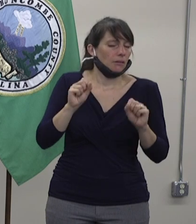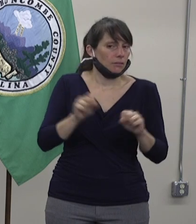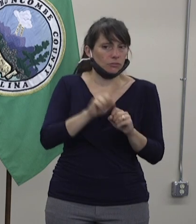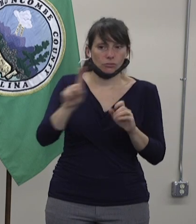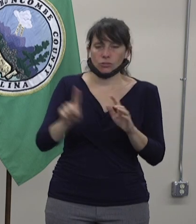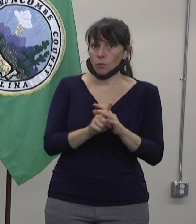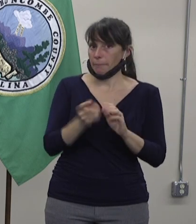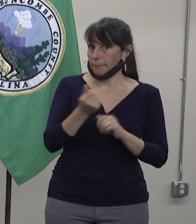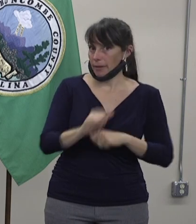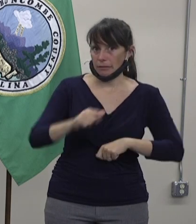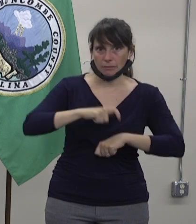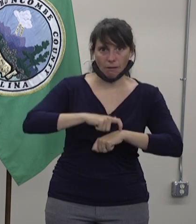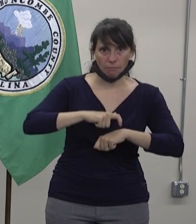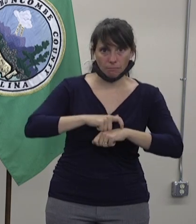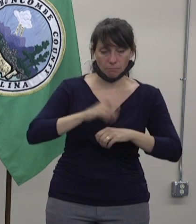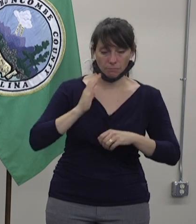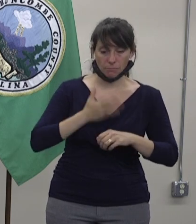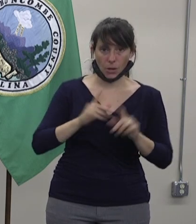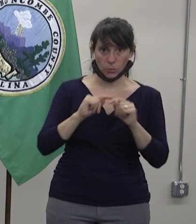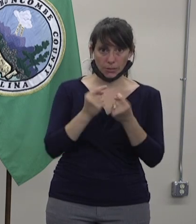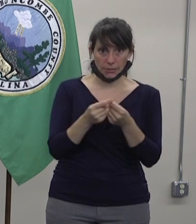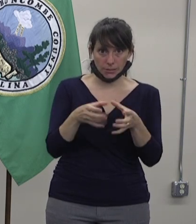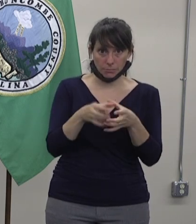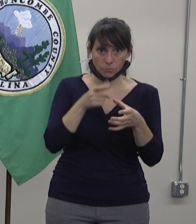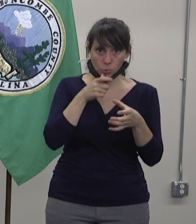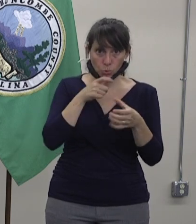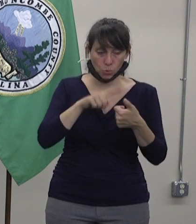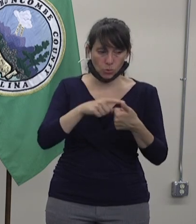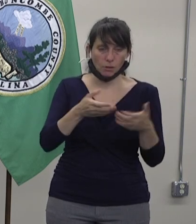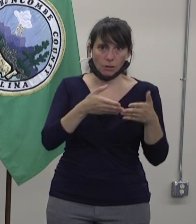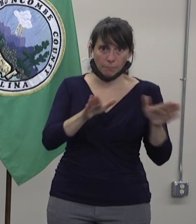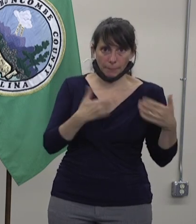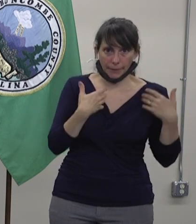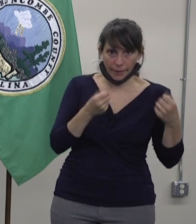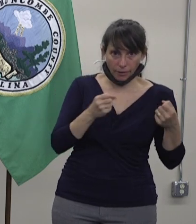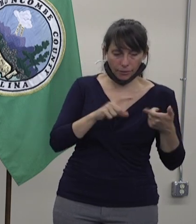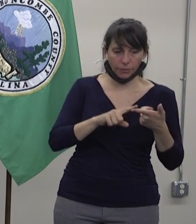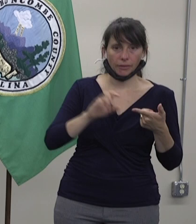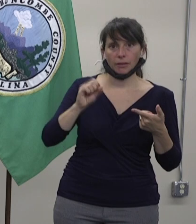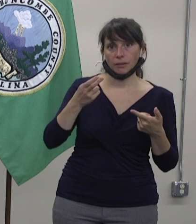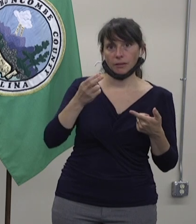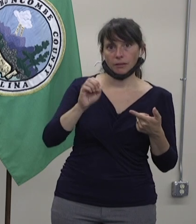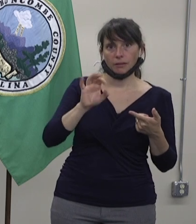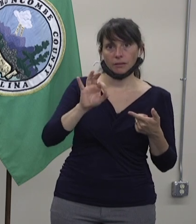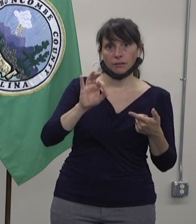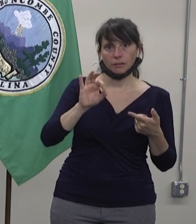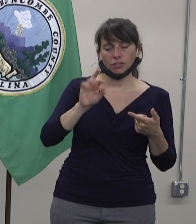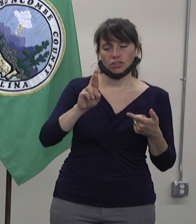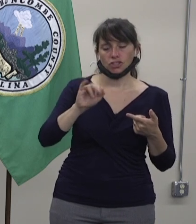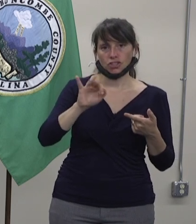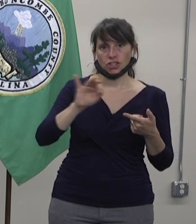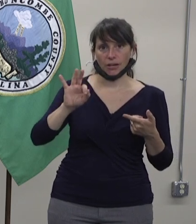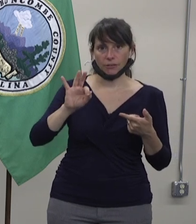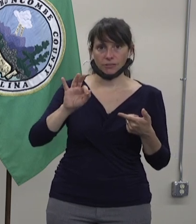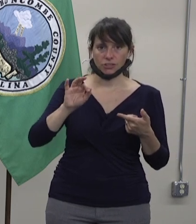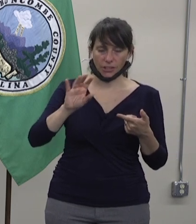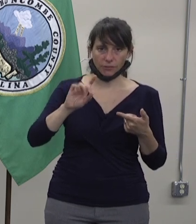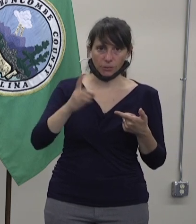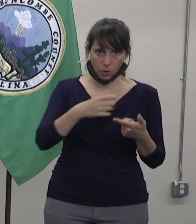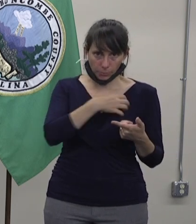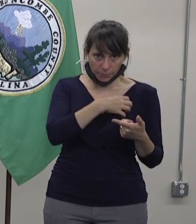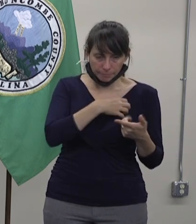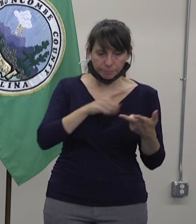team will consist of members of public health, the Sheriff's Department and Asheville Police Department, county and city